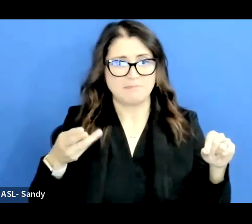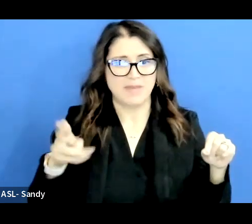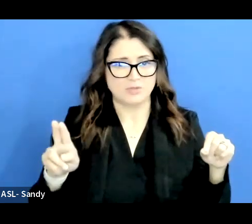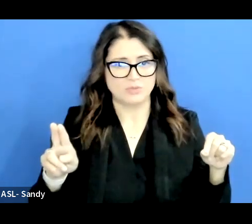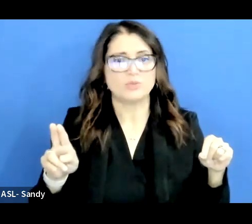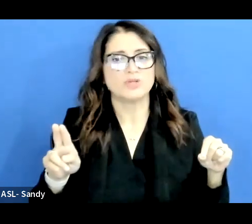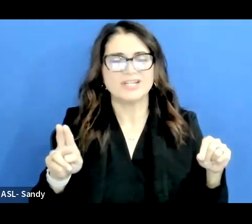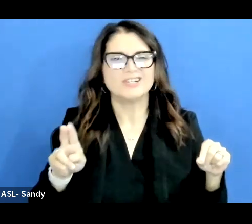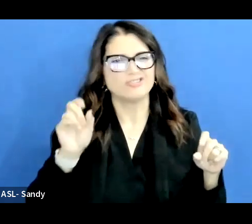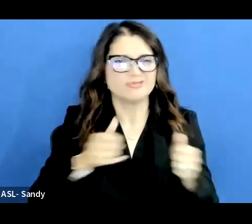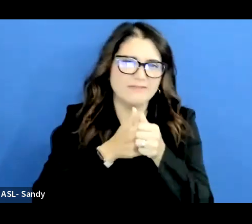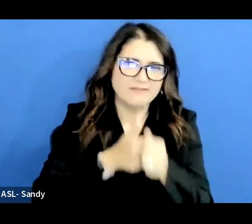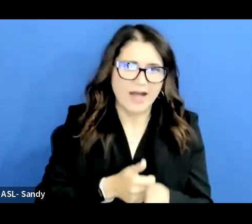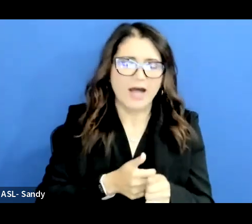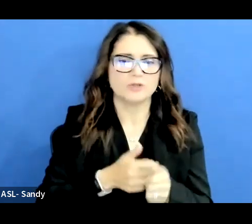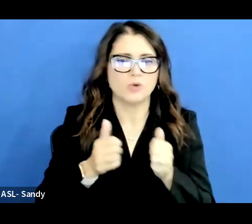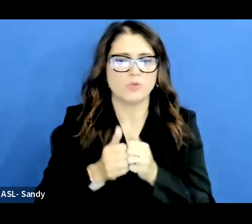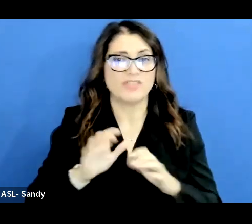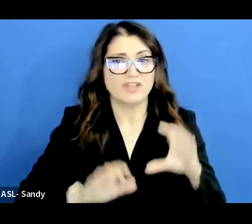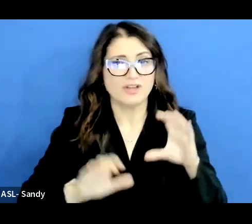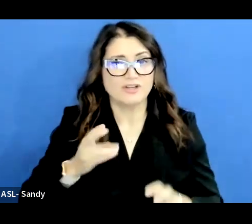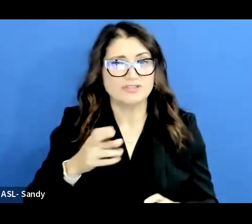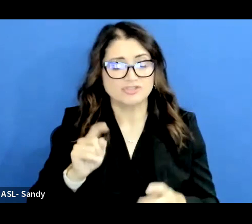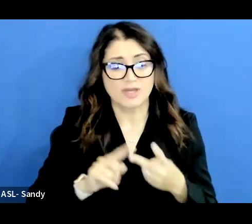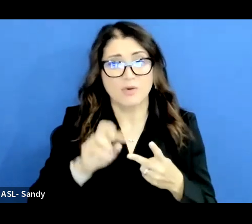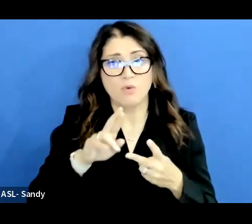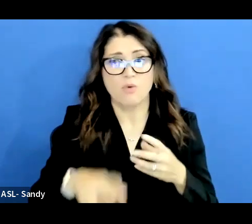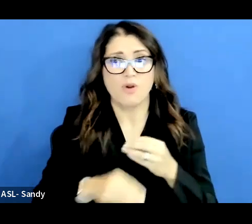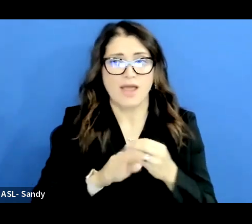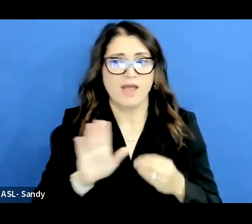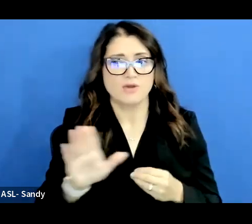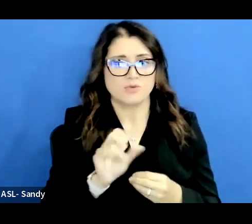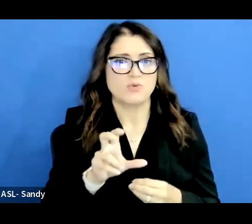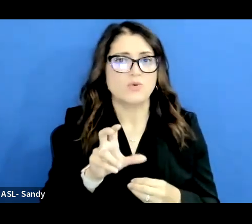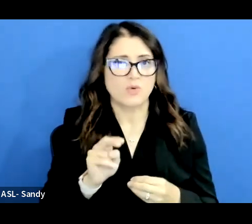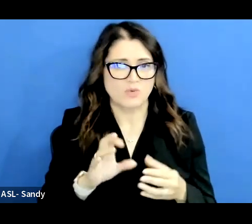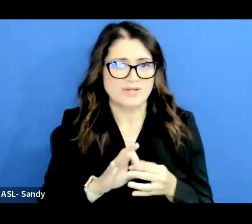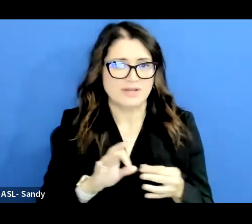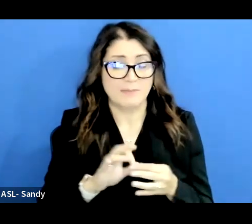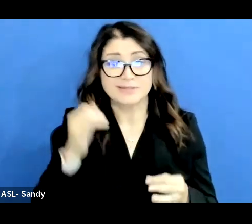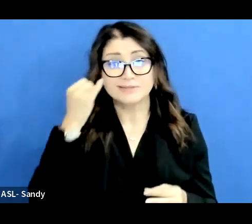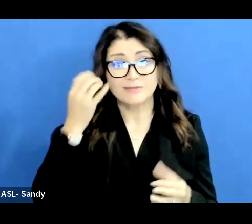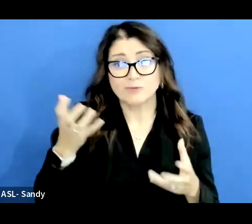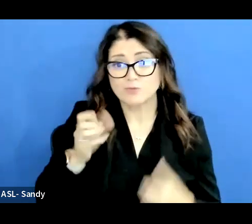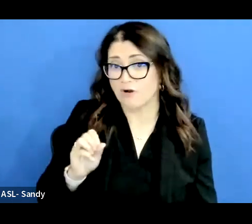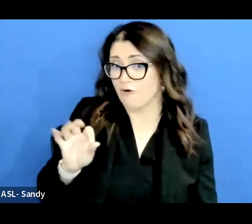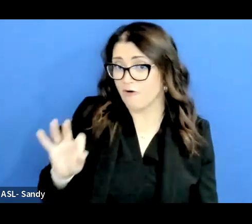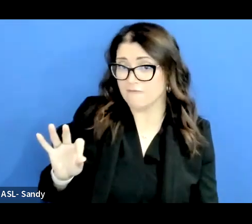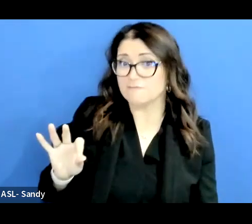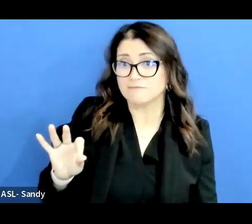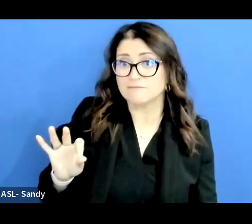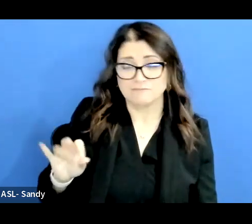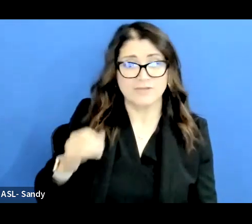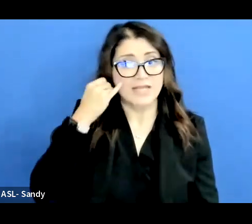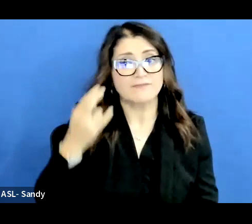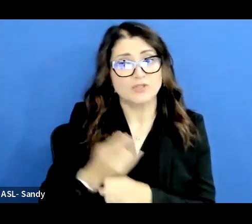follow along with the chat or add in your own comments. If you would like to turn the chat feature off, if you are using